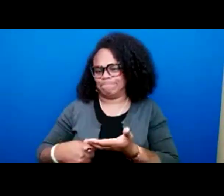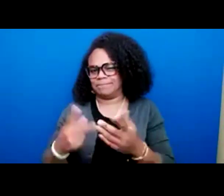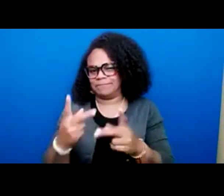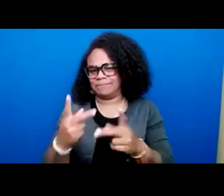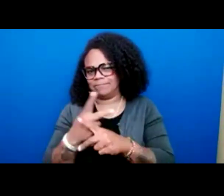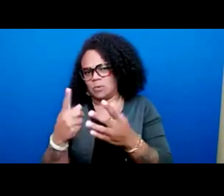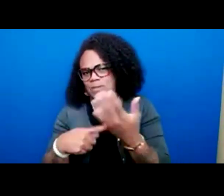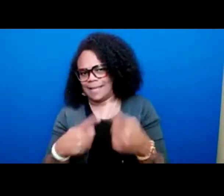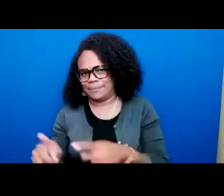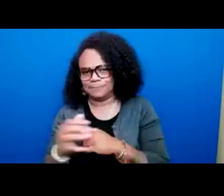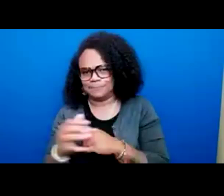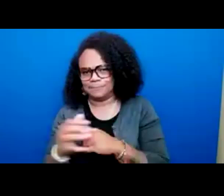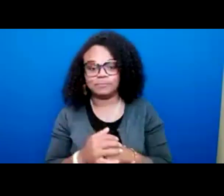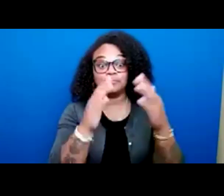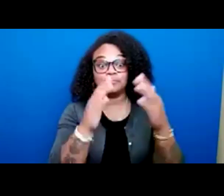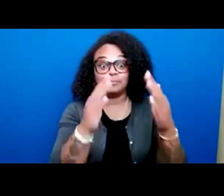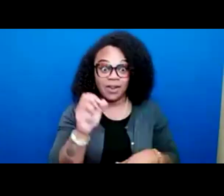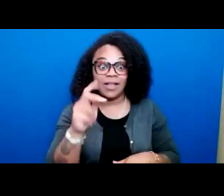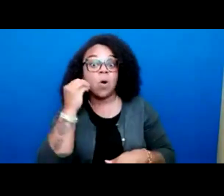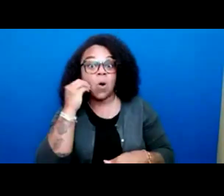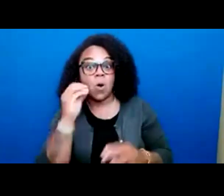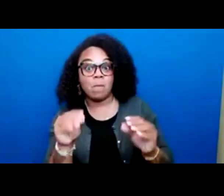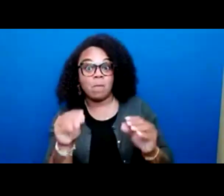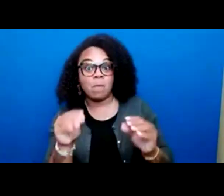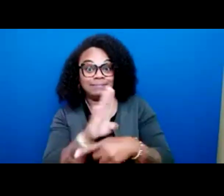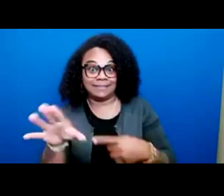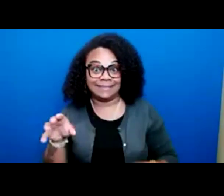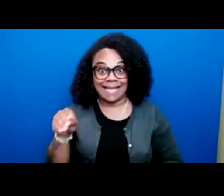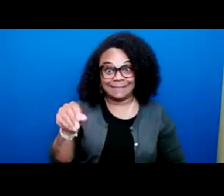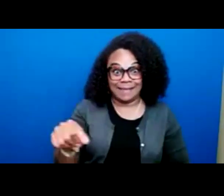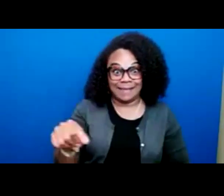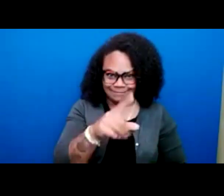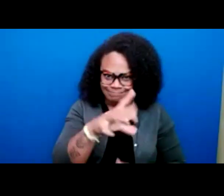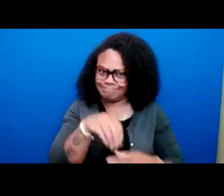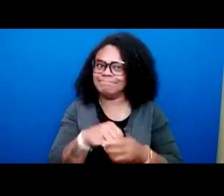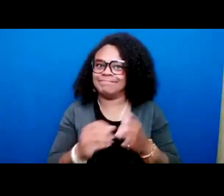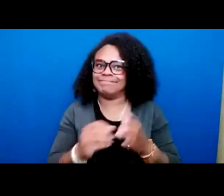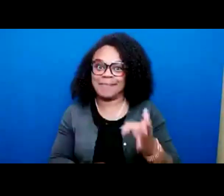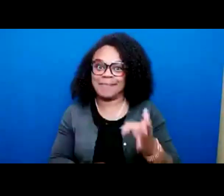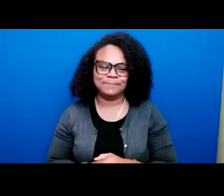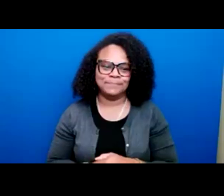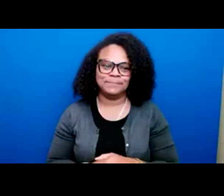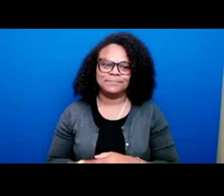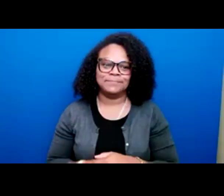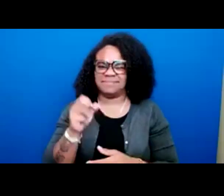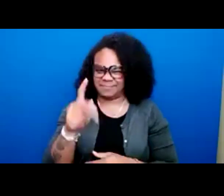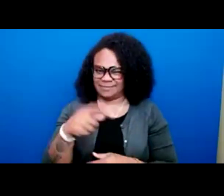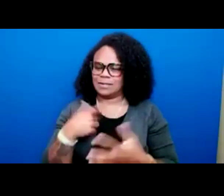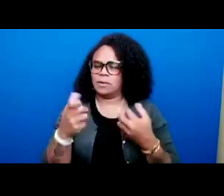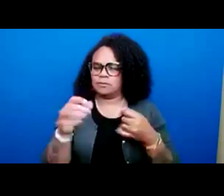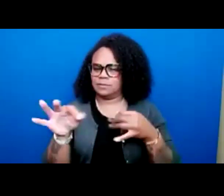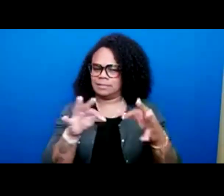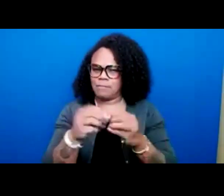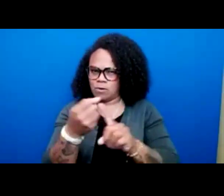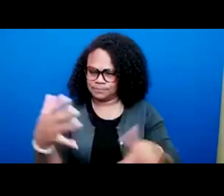Okay, so I do have the home office business expense here. So I do want to talk about this, spend a little more time on this.